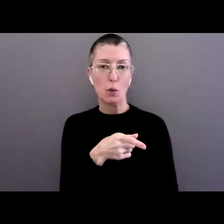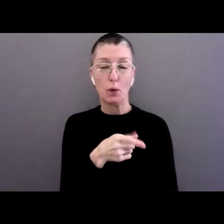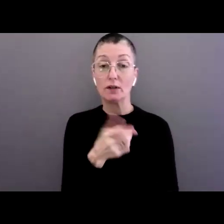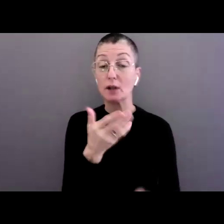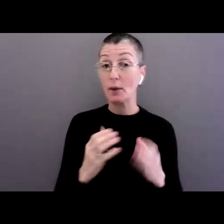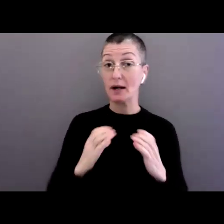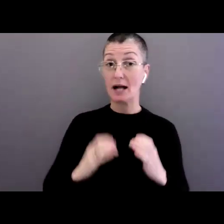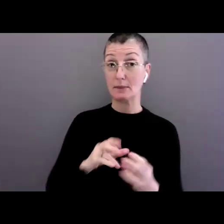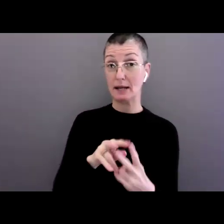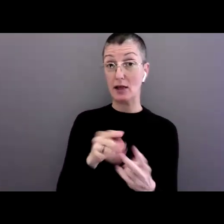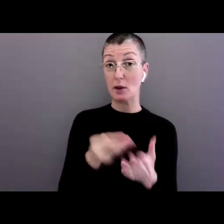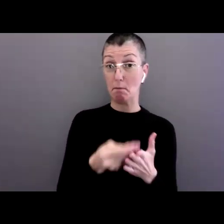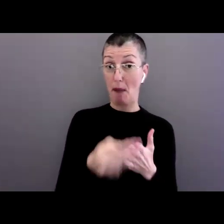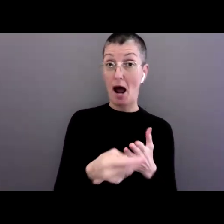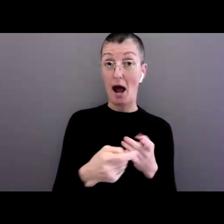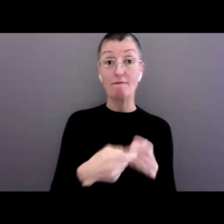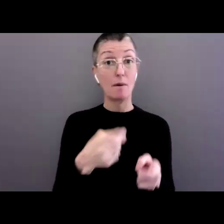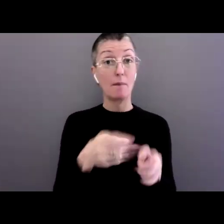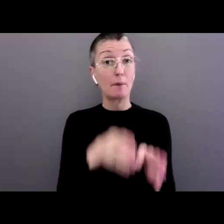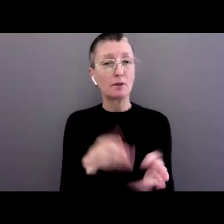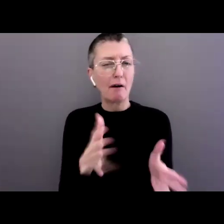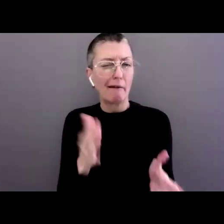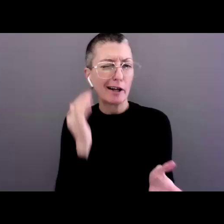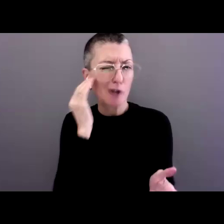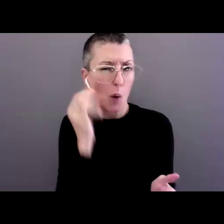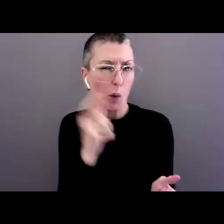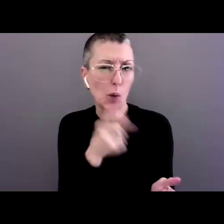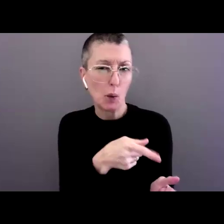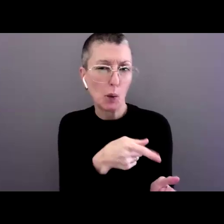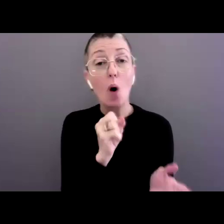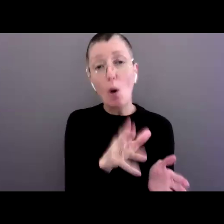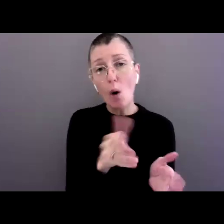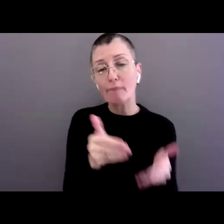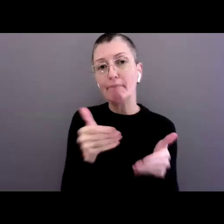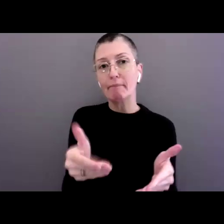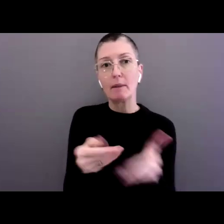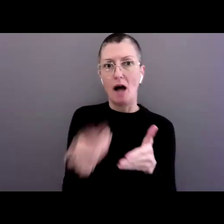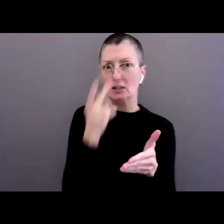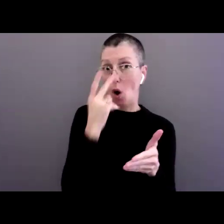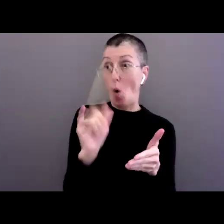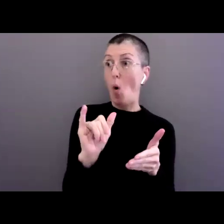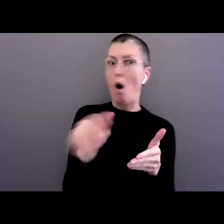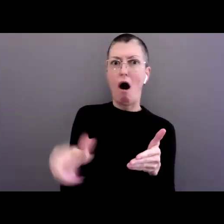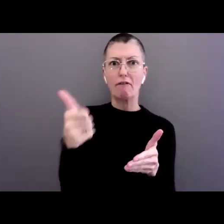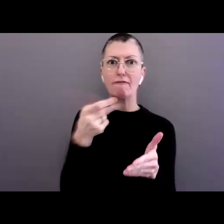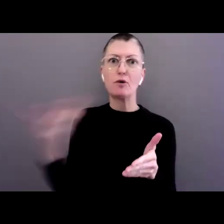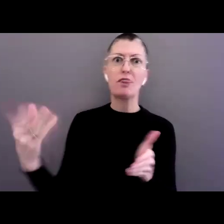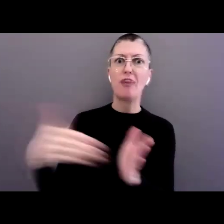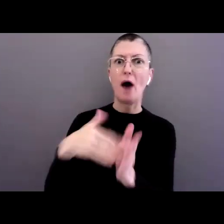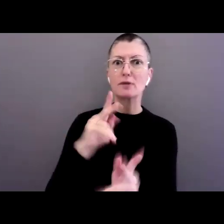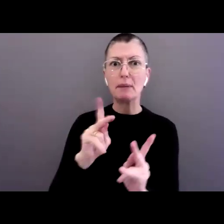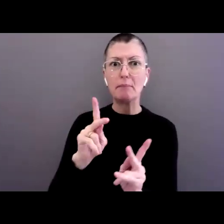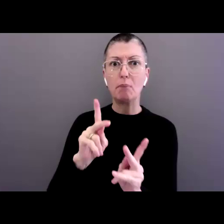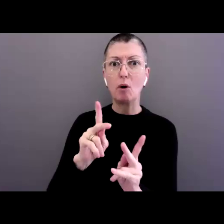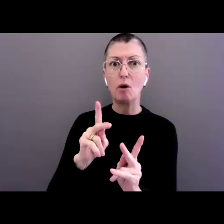going to buy from someone that they know, or they're going to buy once they see that thousands have believed. But until one of those